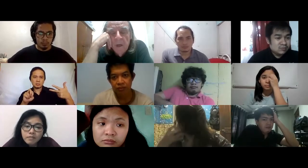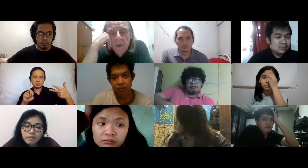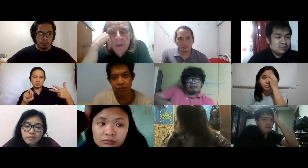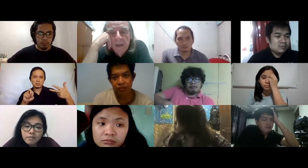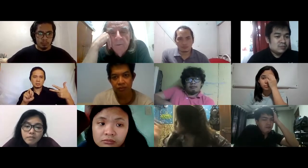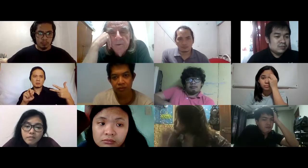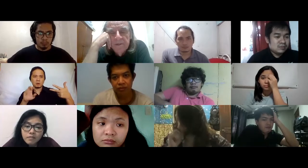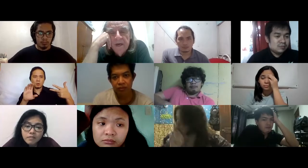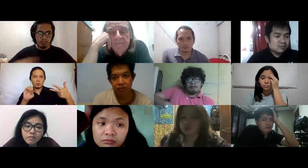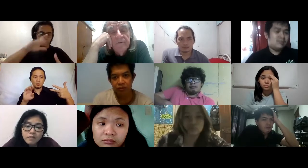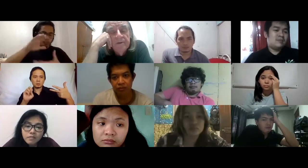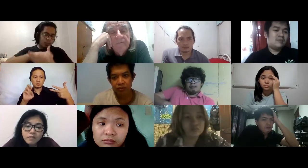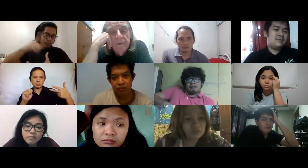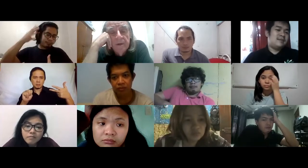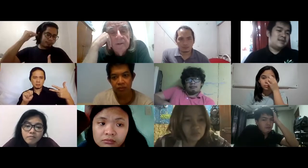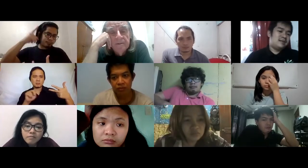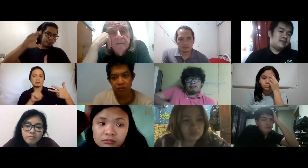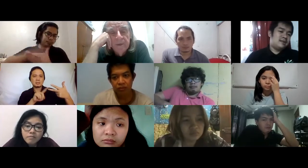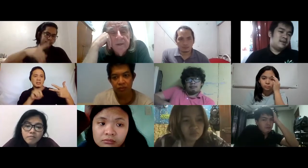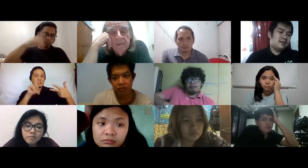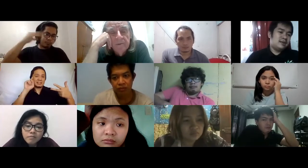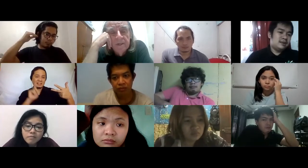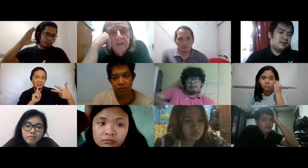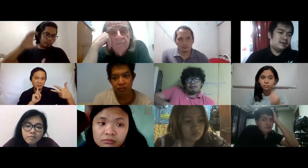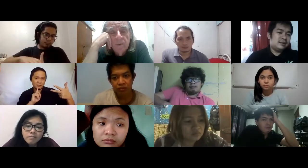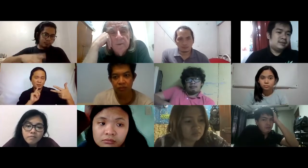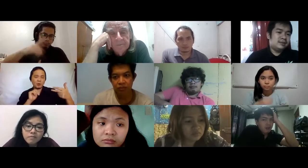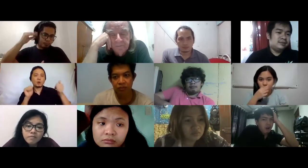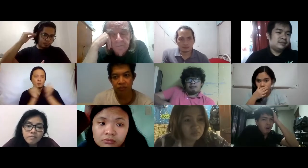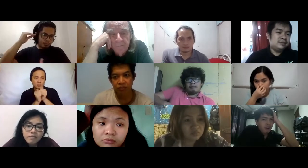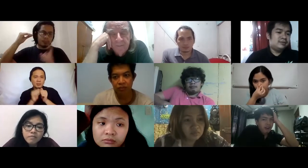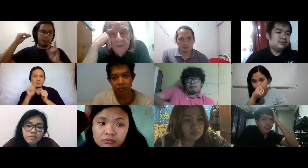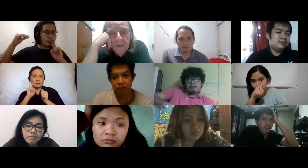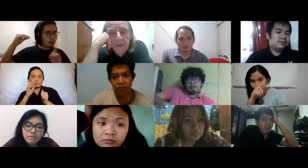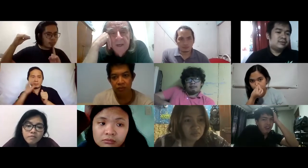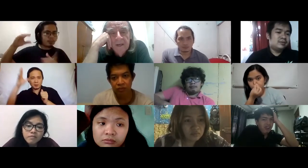Corson. He was deaf of deaf parents, married to a deaf woman.